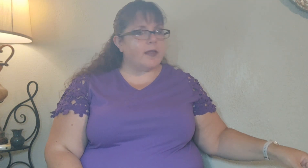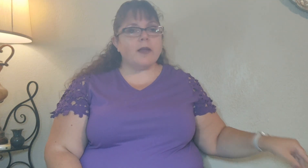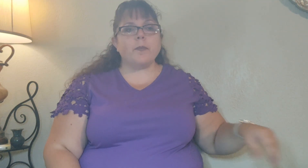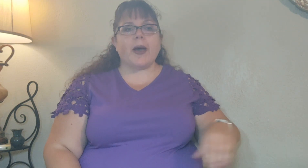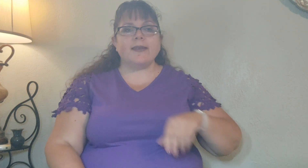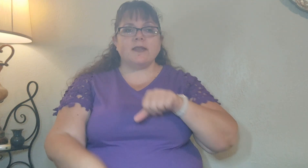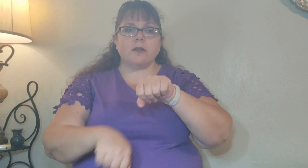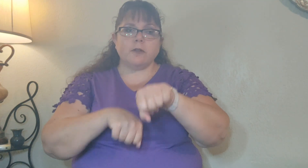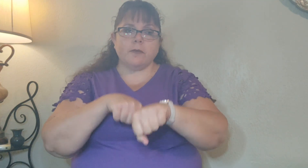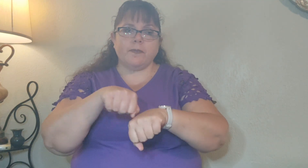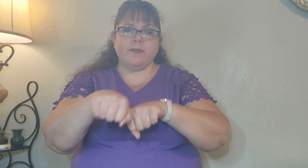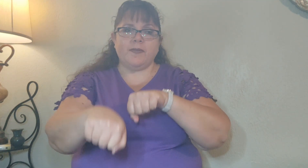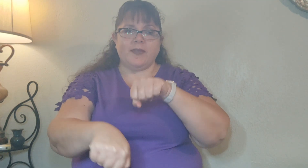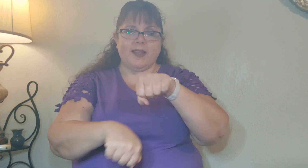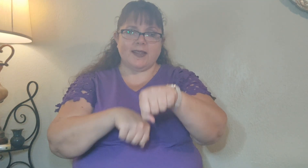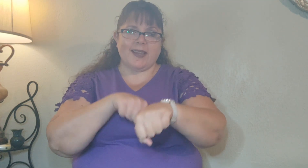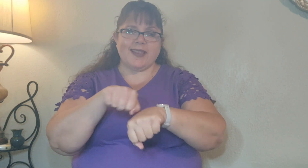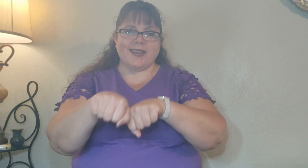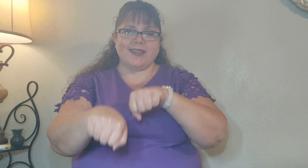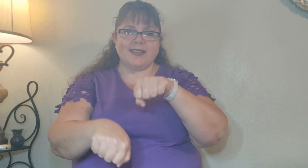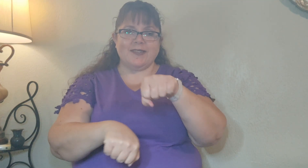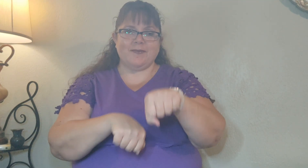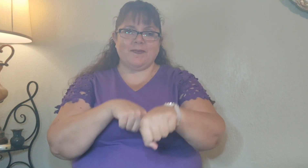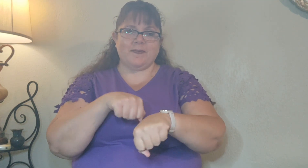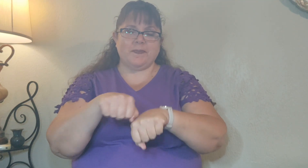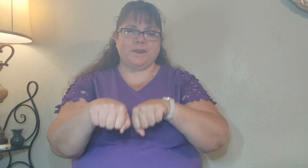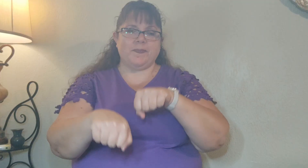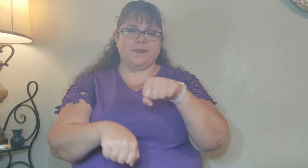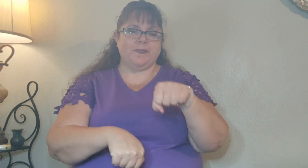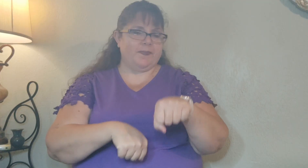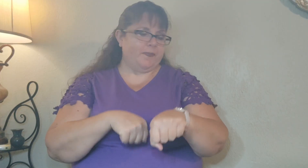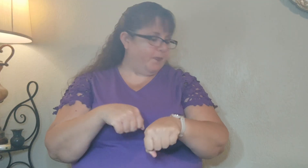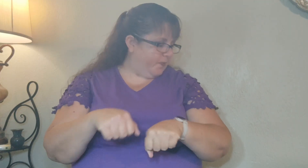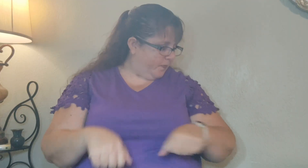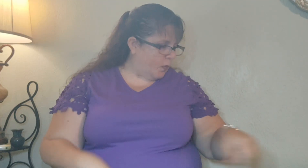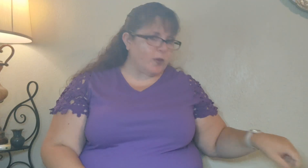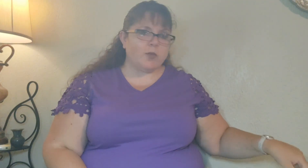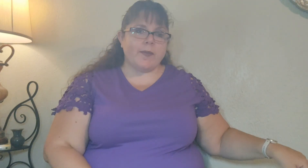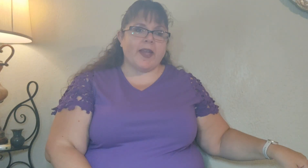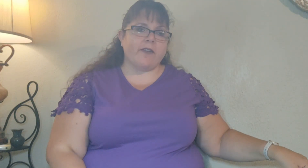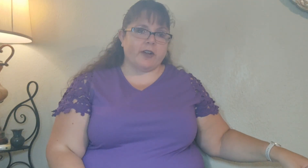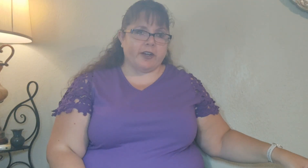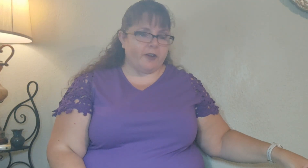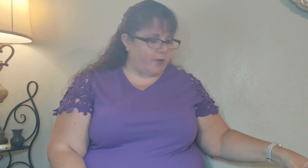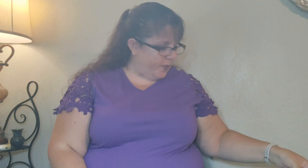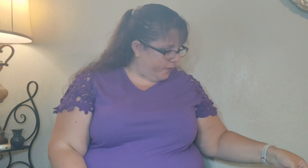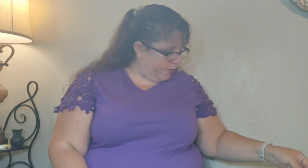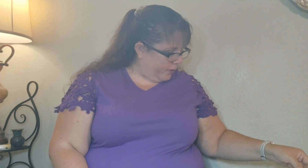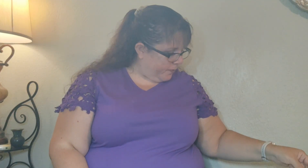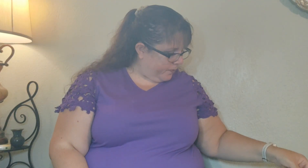Then bicycle is like this, which we may have gone over before.